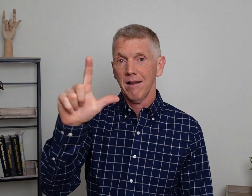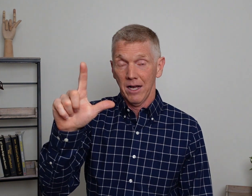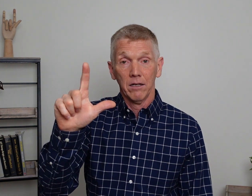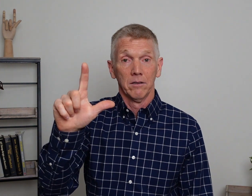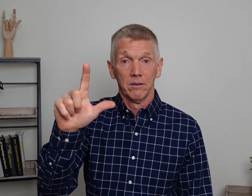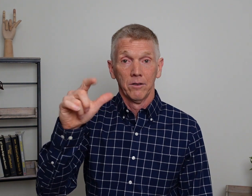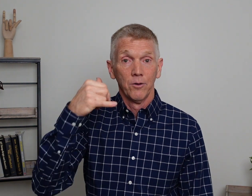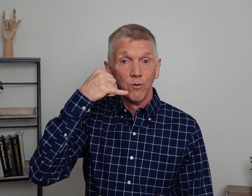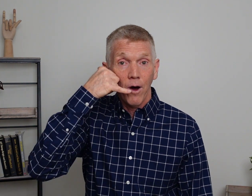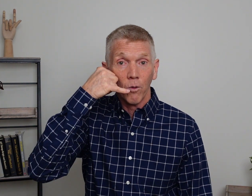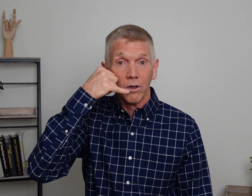C-E-L-L, phone.